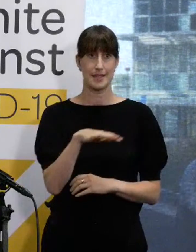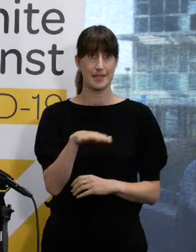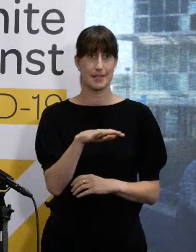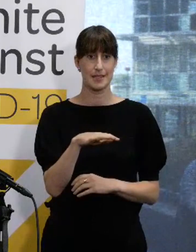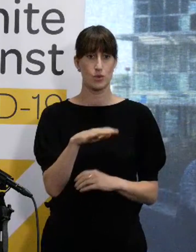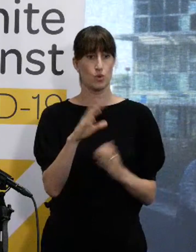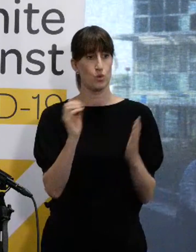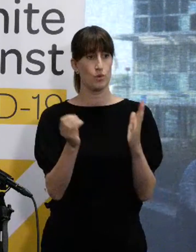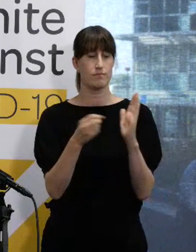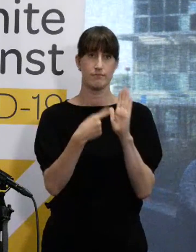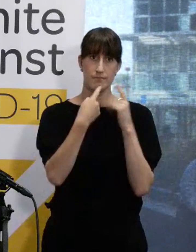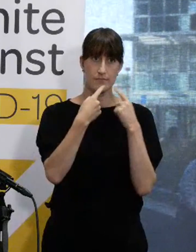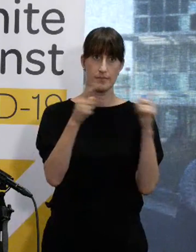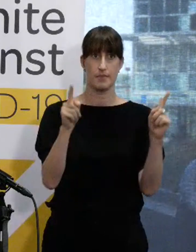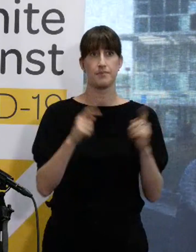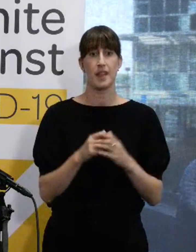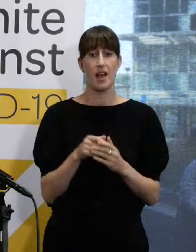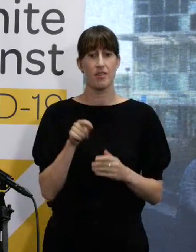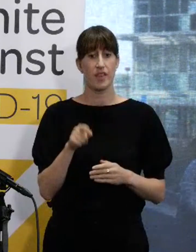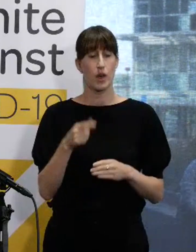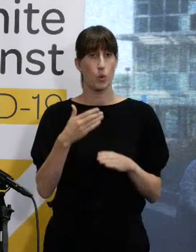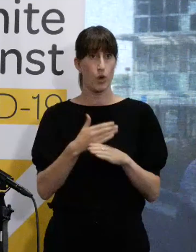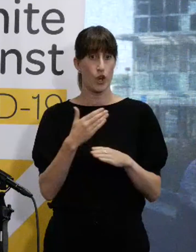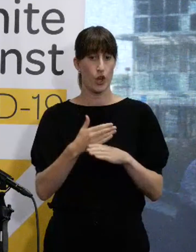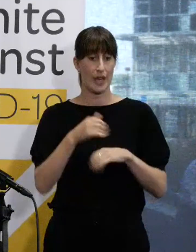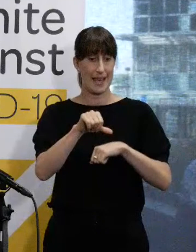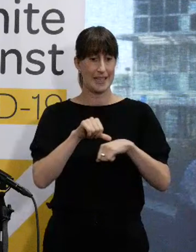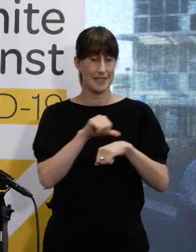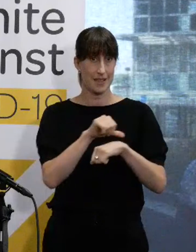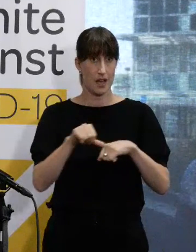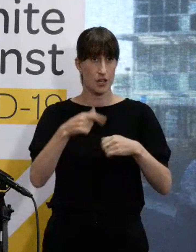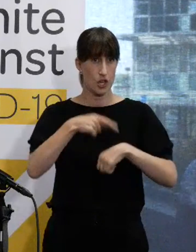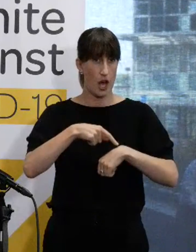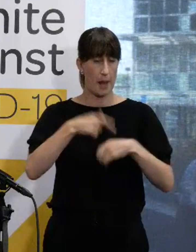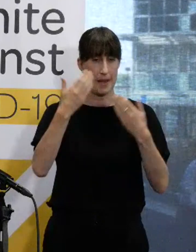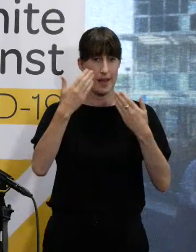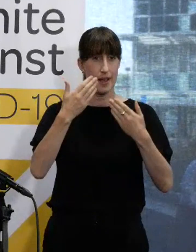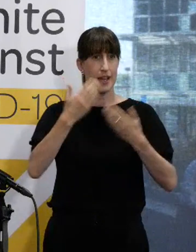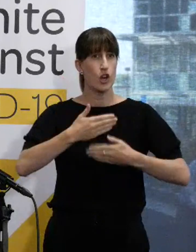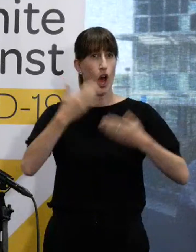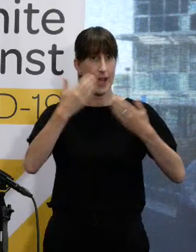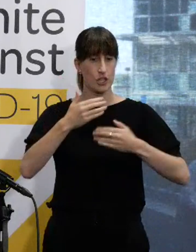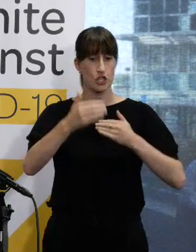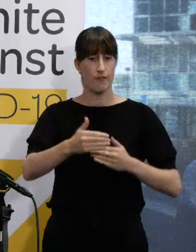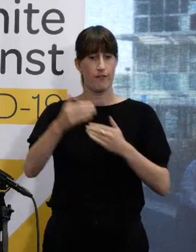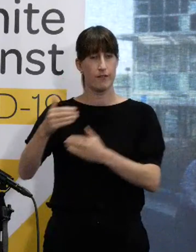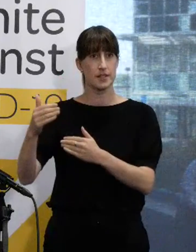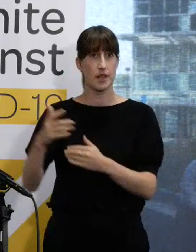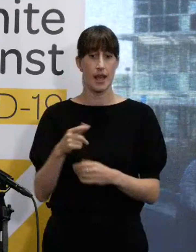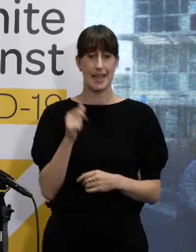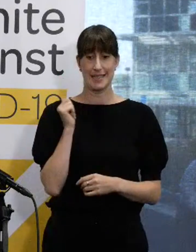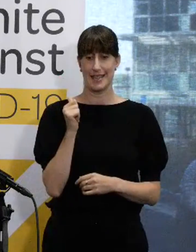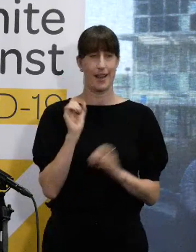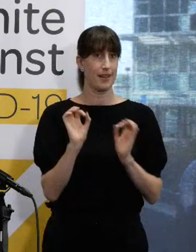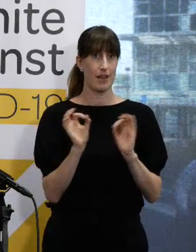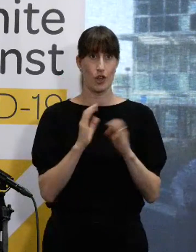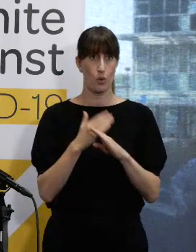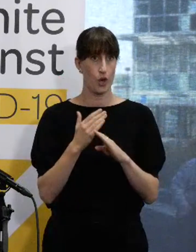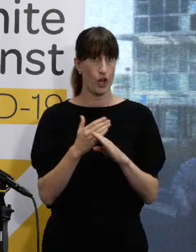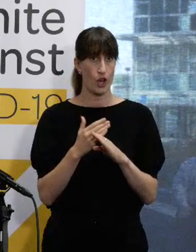Easter and appears to have worked night shifts over the Easter period and was not at work yesterday and did not visit anyone